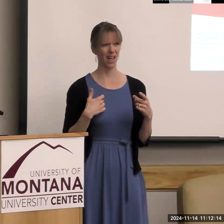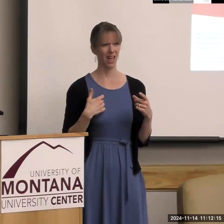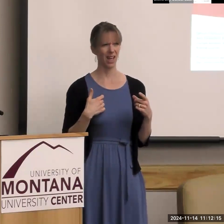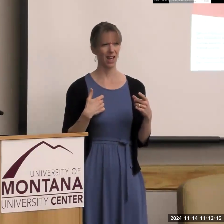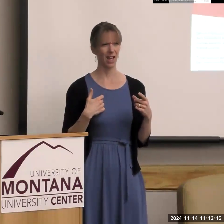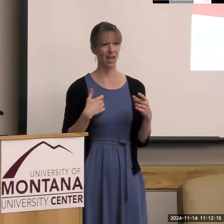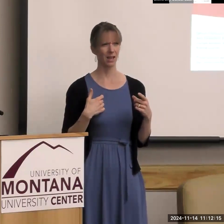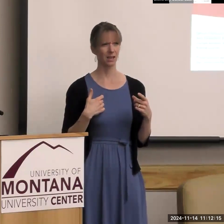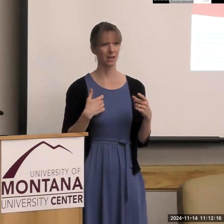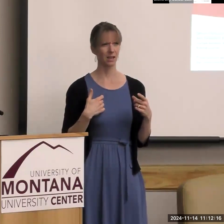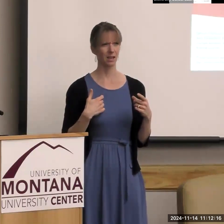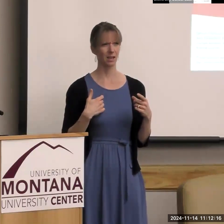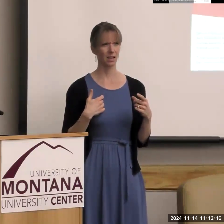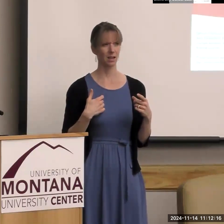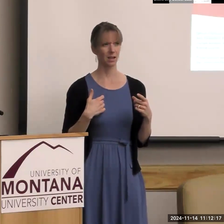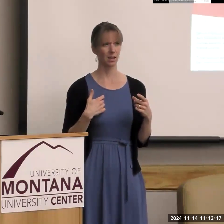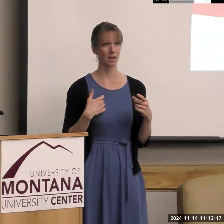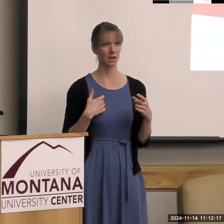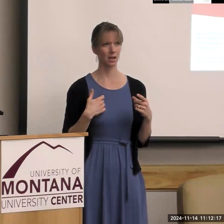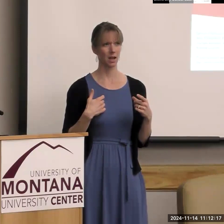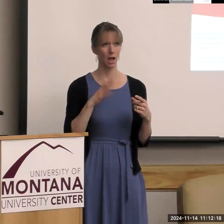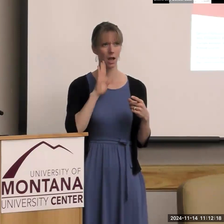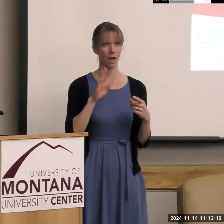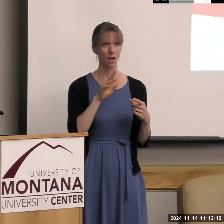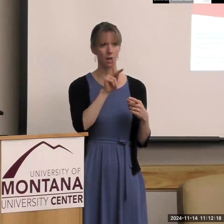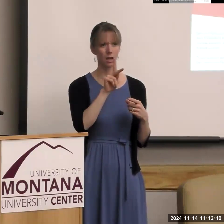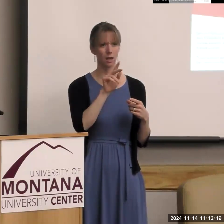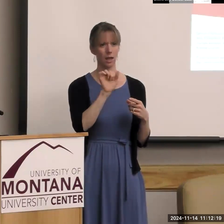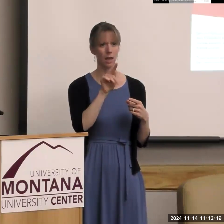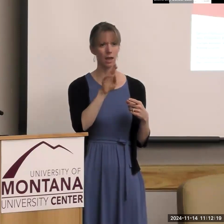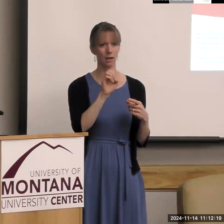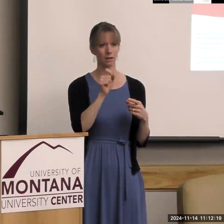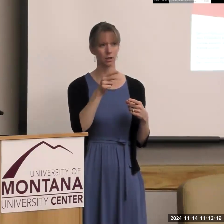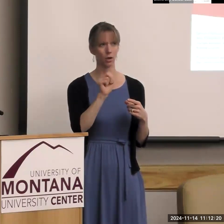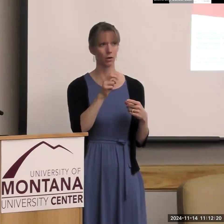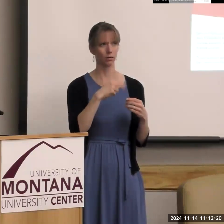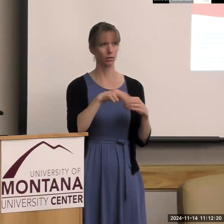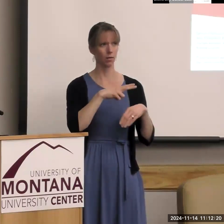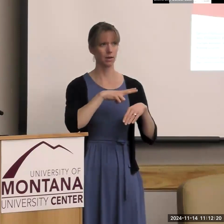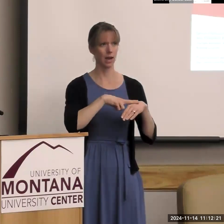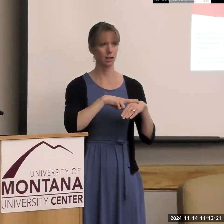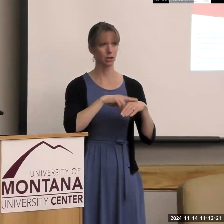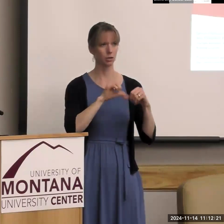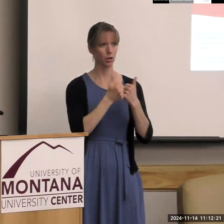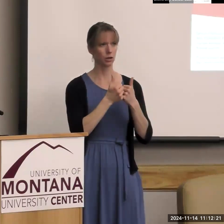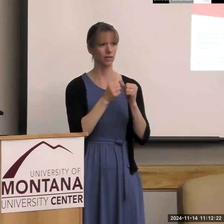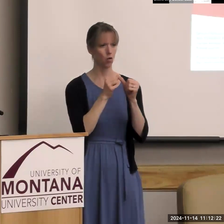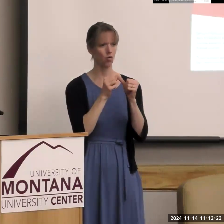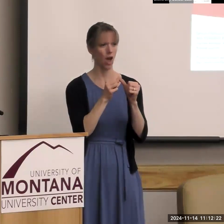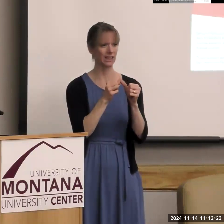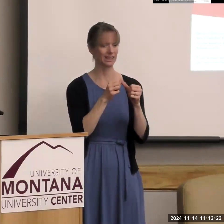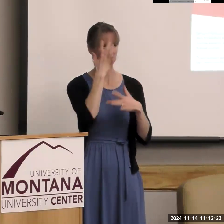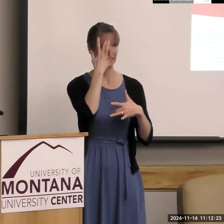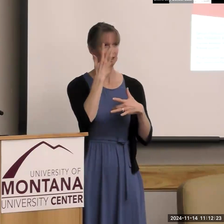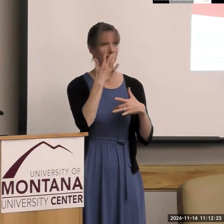question because what? Oh, hi, I'm Katie Stone. I'm from the National Association of Chronic Disease Directors. I'm a